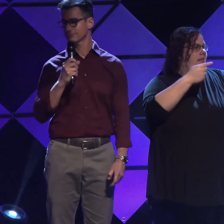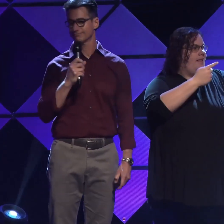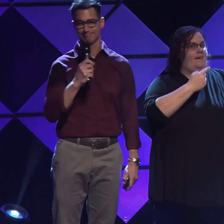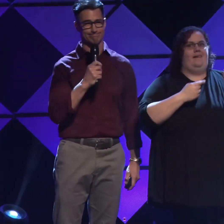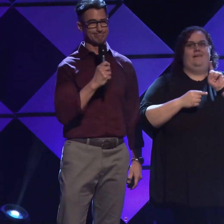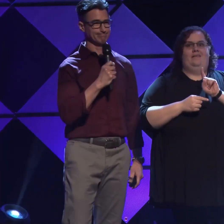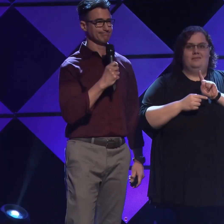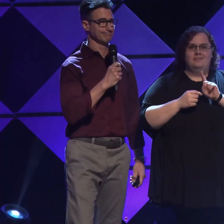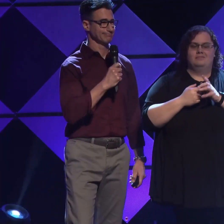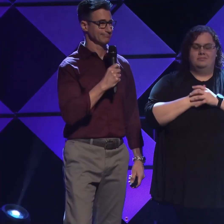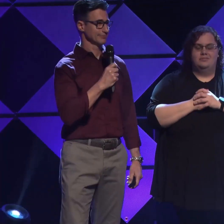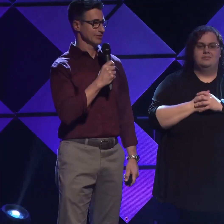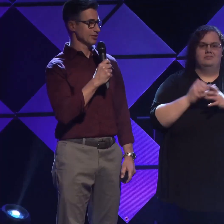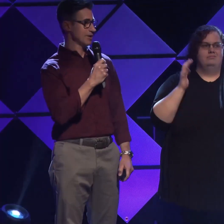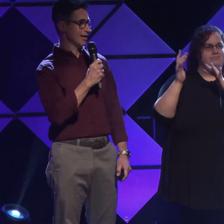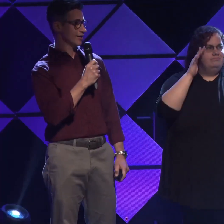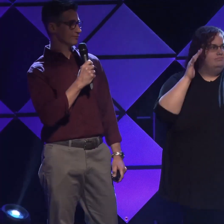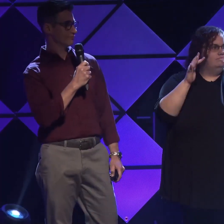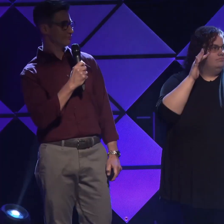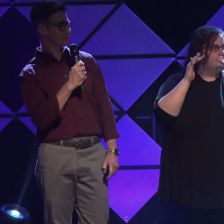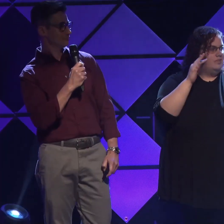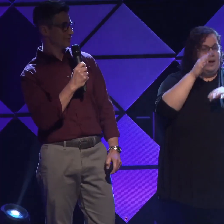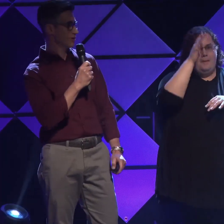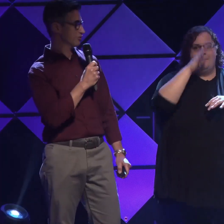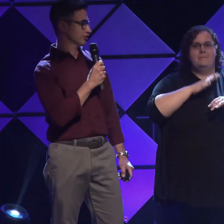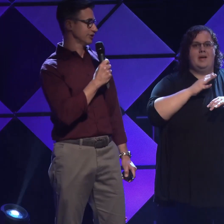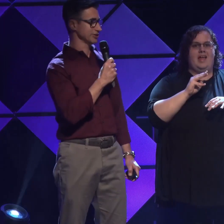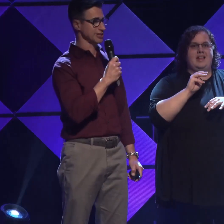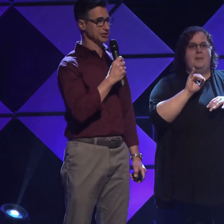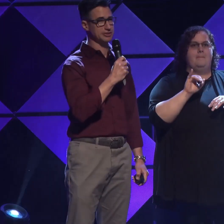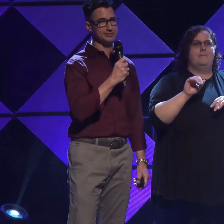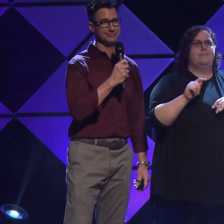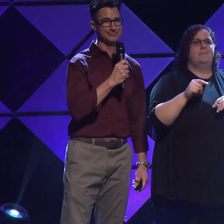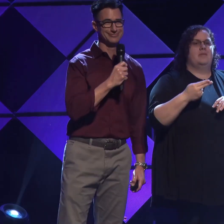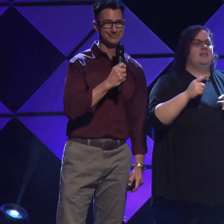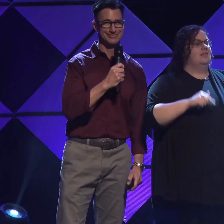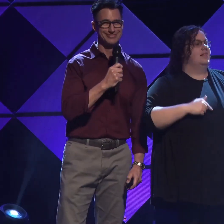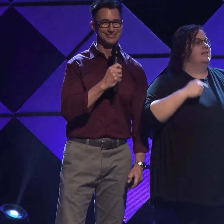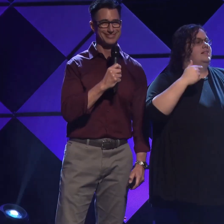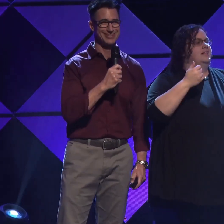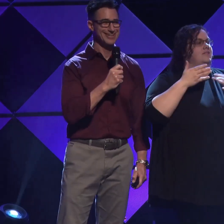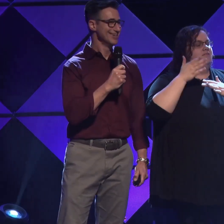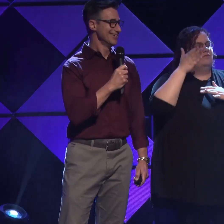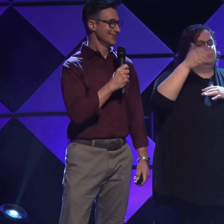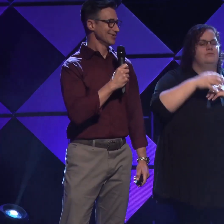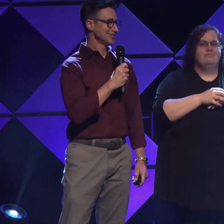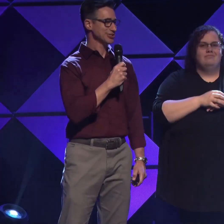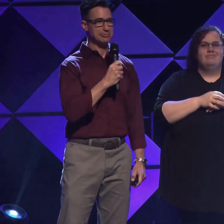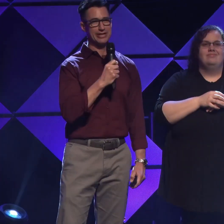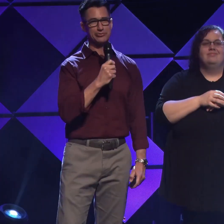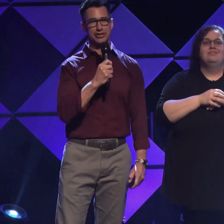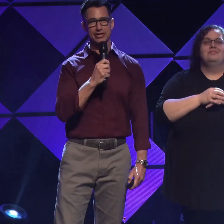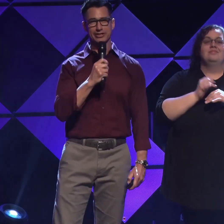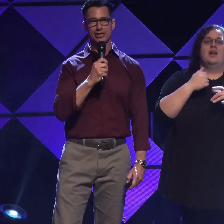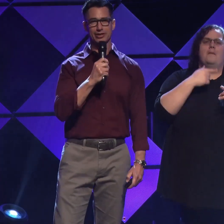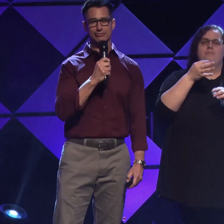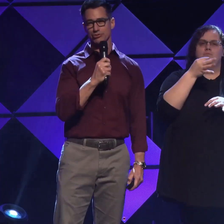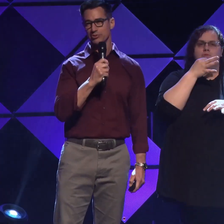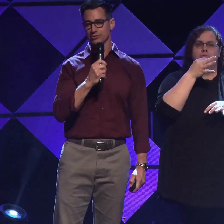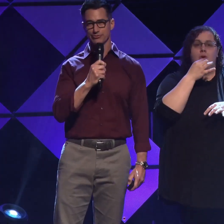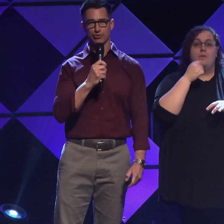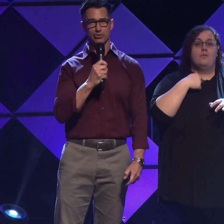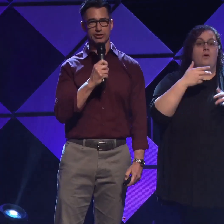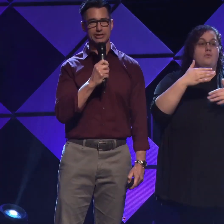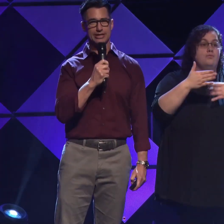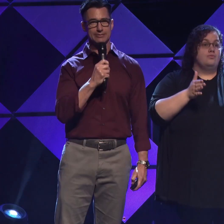stage? The man, the myth, the living legend. Well, in just a minute, we're going to call our